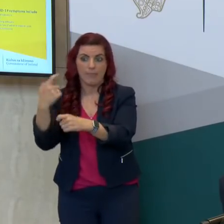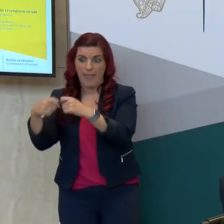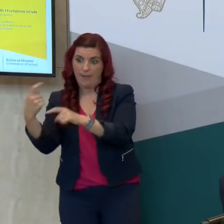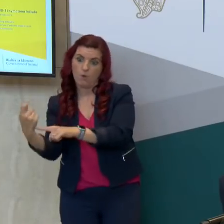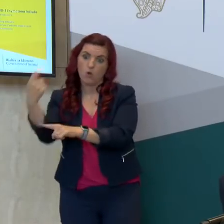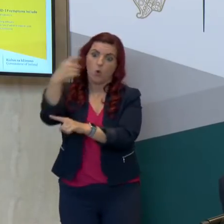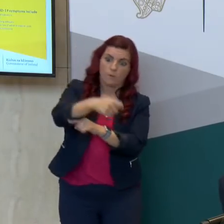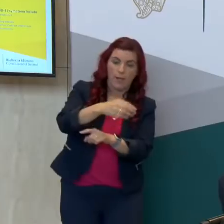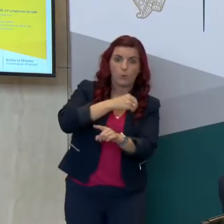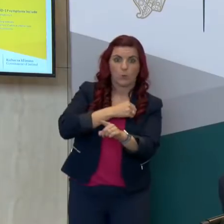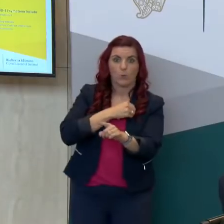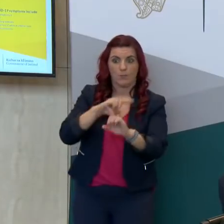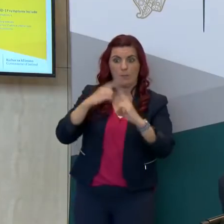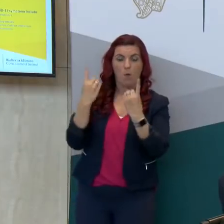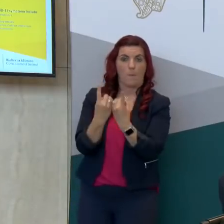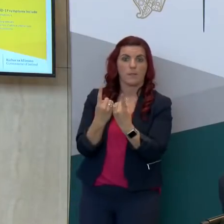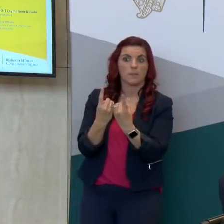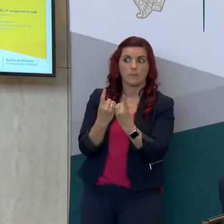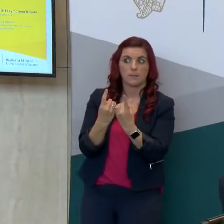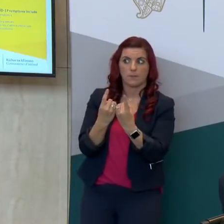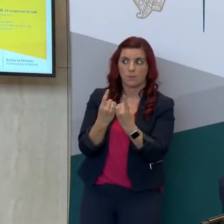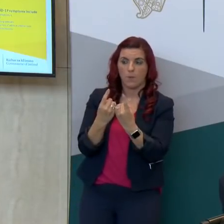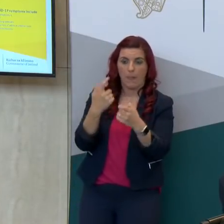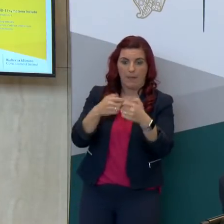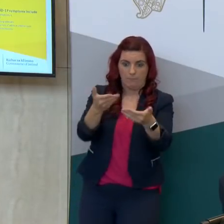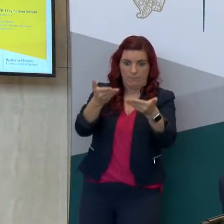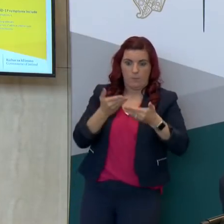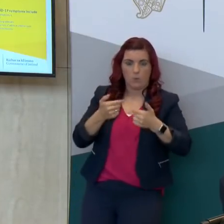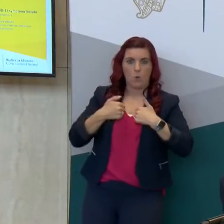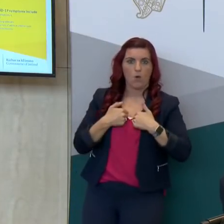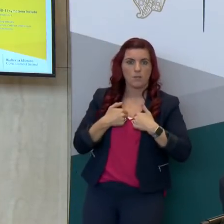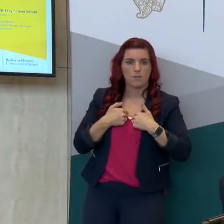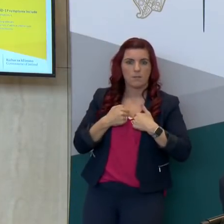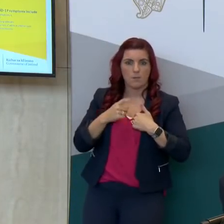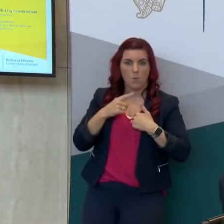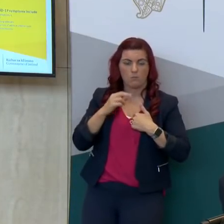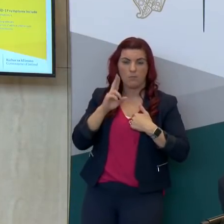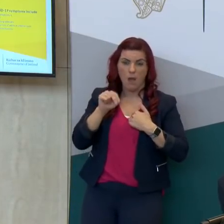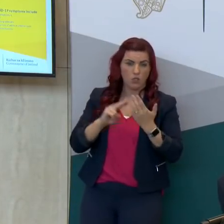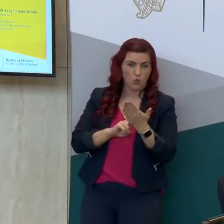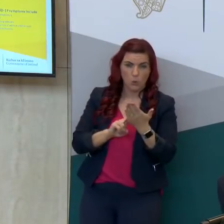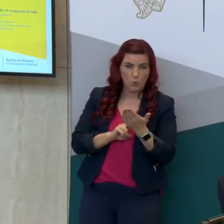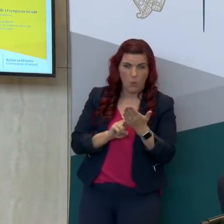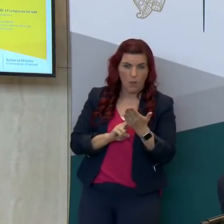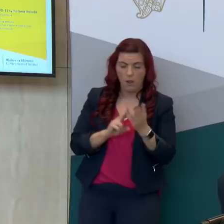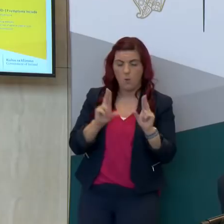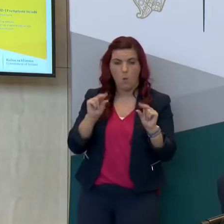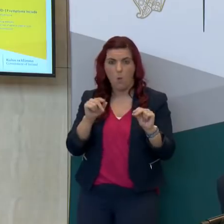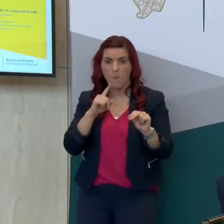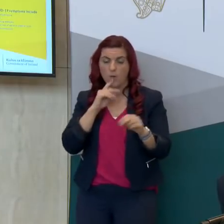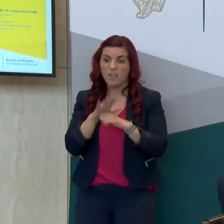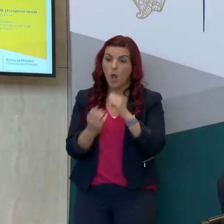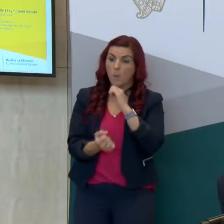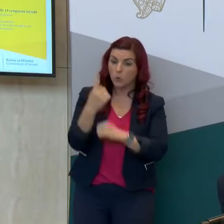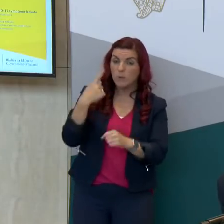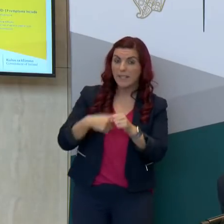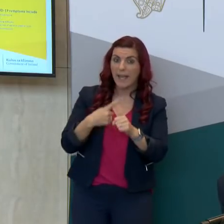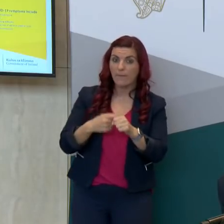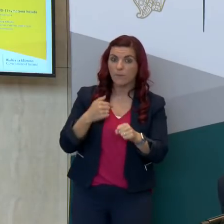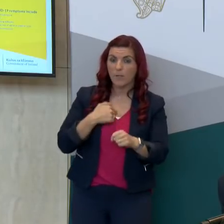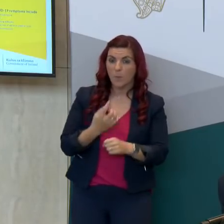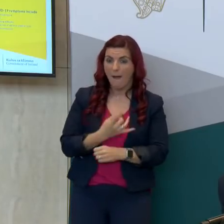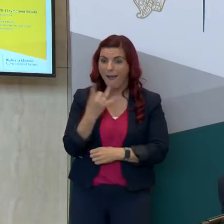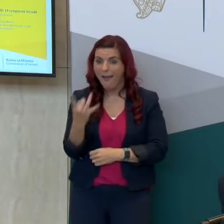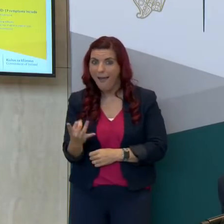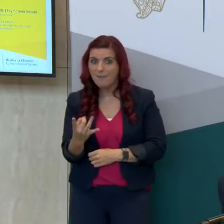the Departments of Public Health, who've reported them up to ourselves. So this is not unusual, but I suppose it does give us an opportunity again to